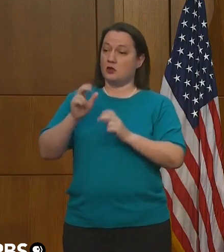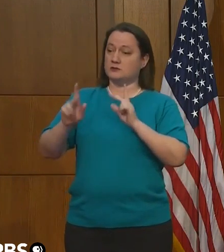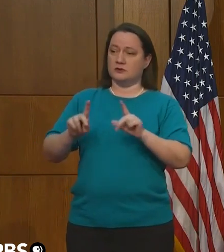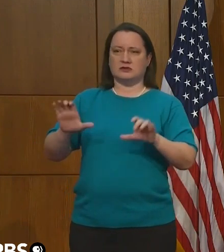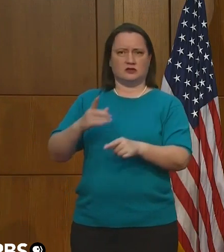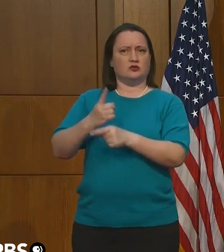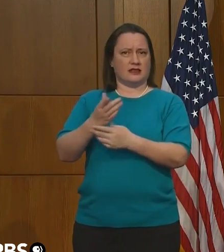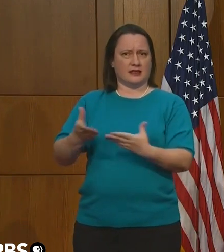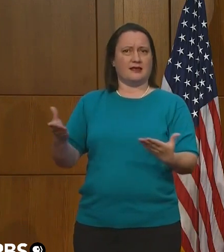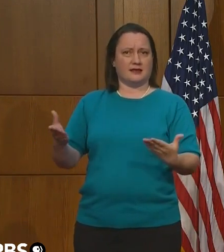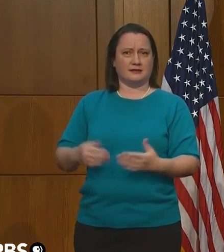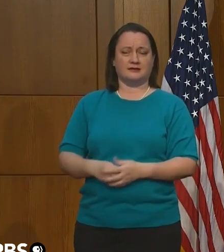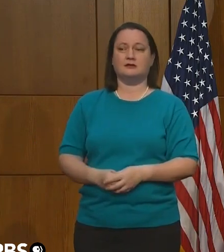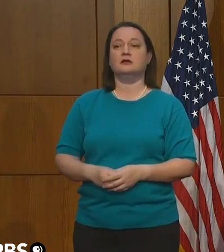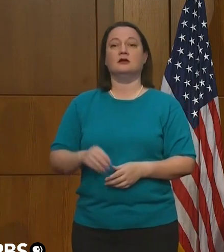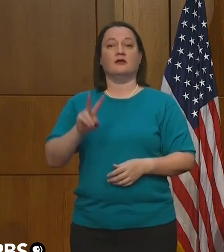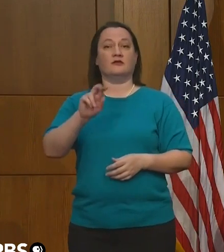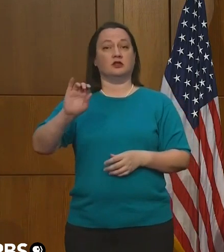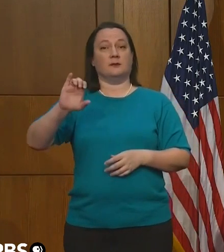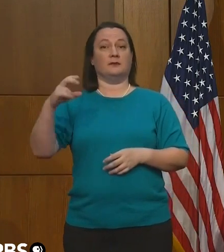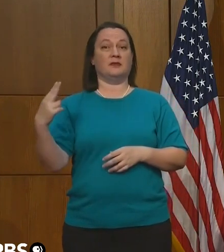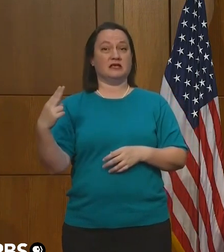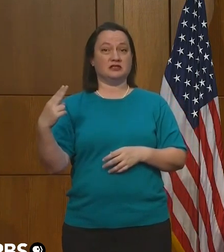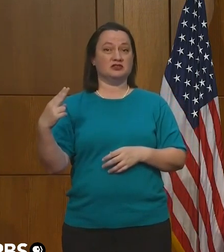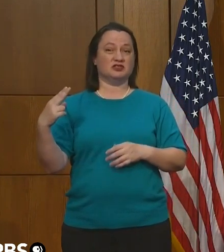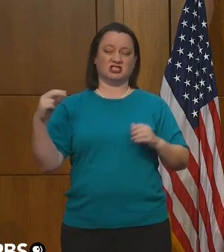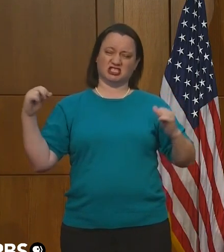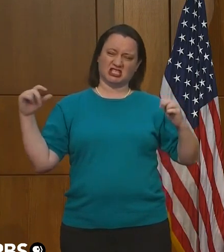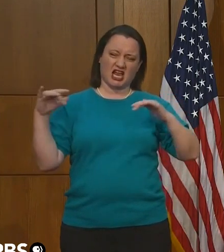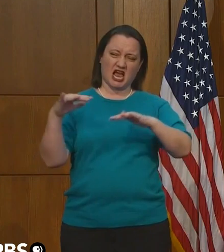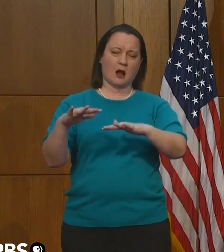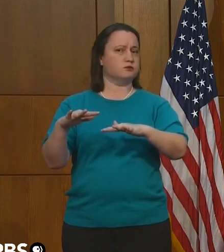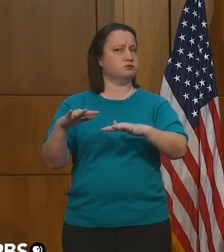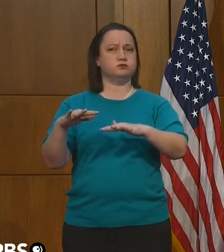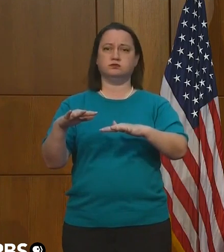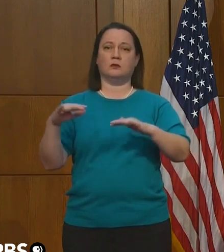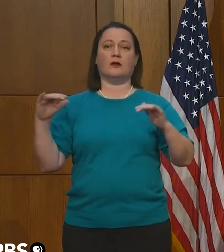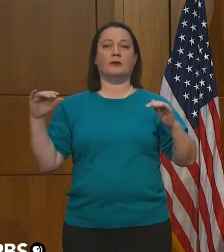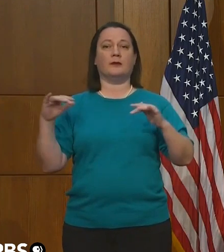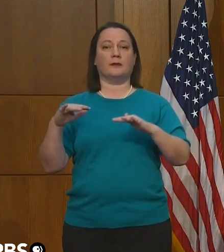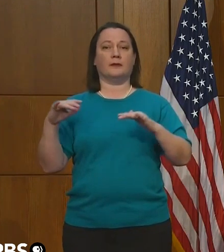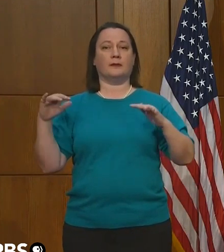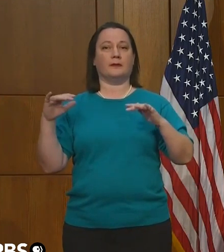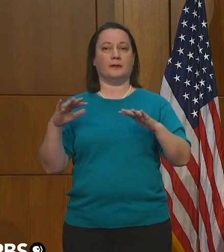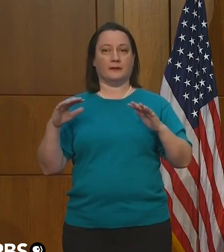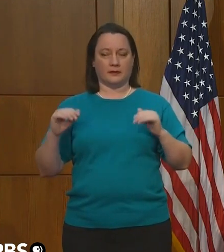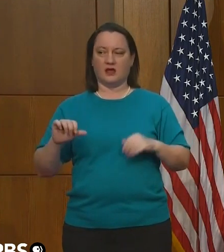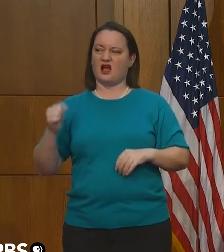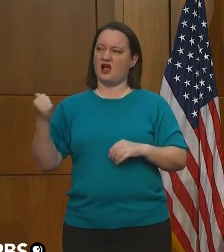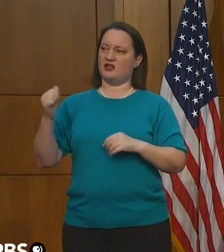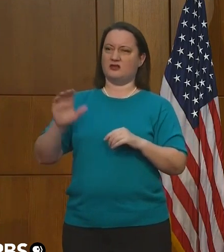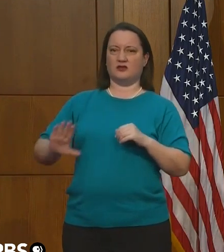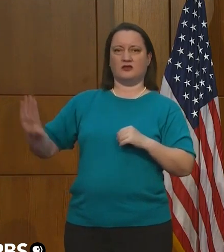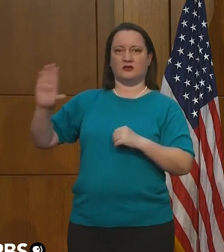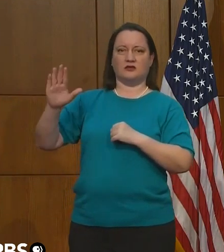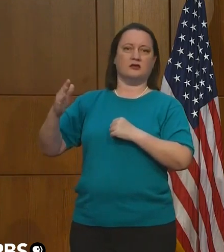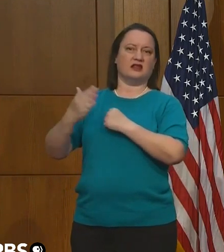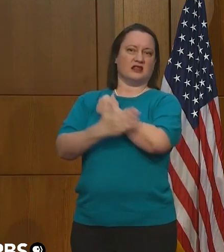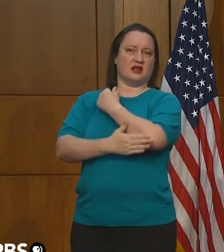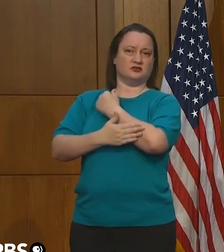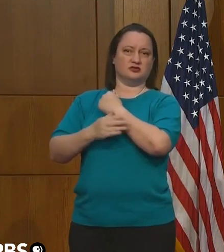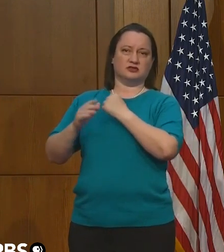thing. Virginia Beach did not see large crowds over the weekend like in other parts of our country.